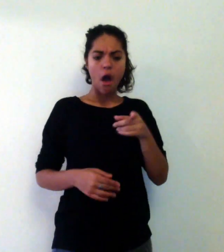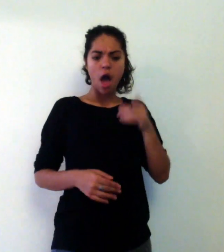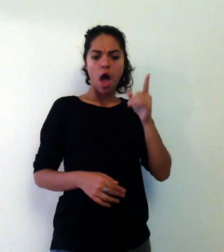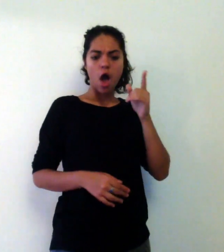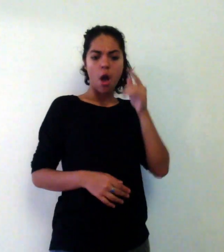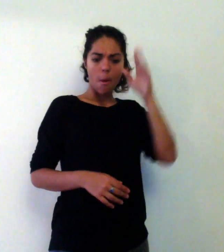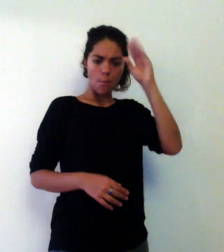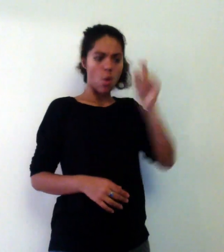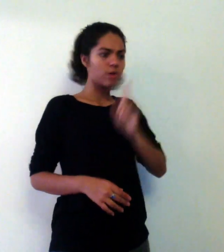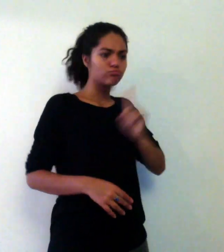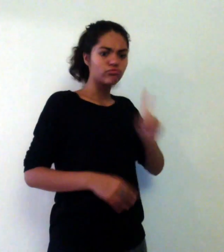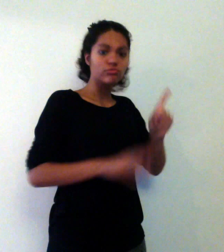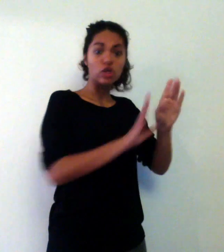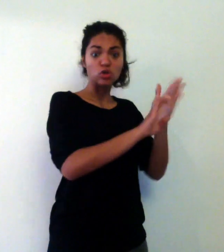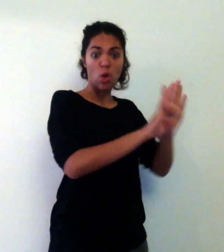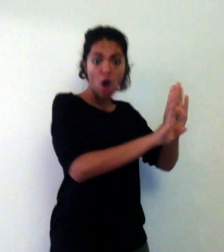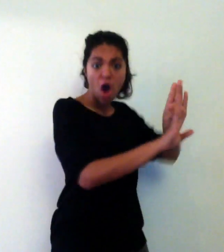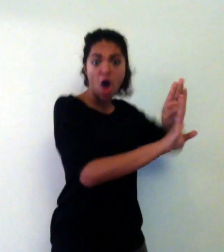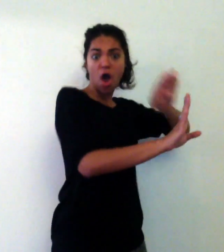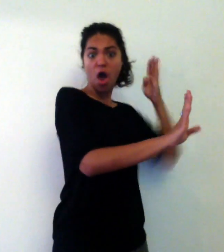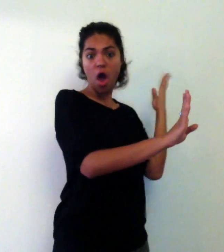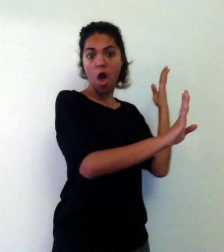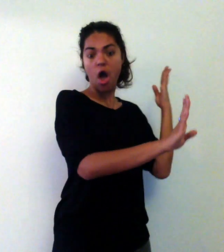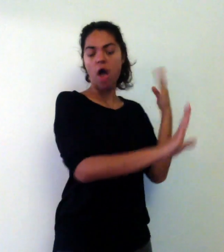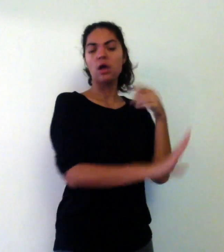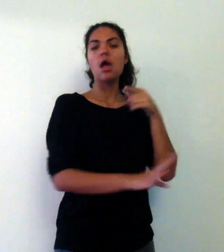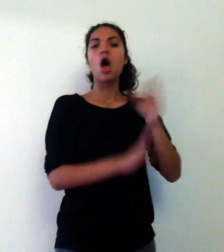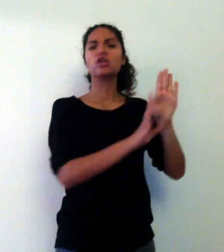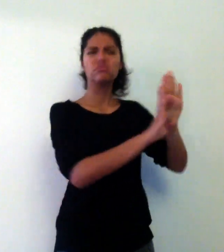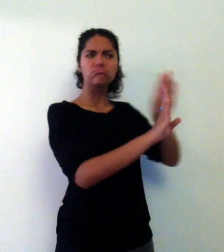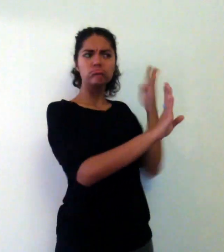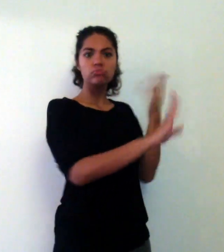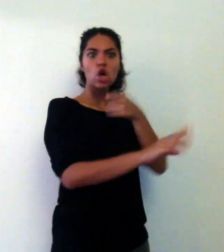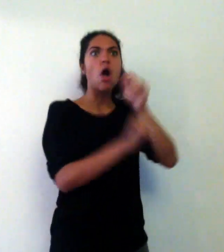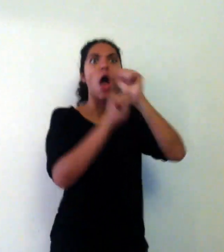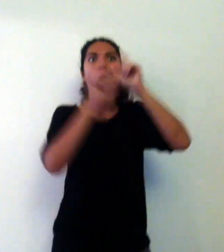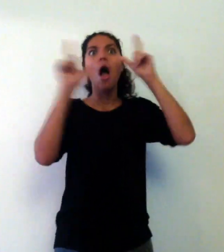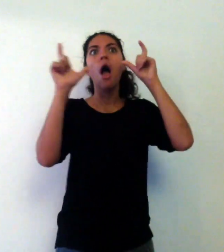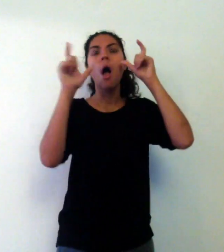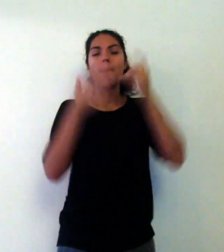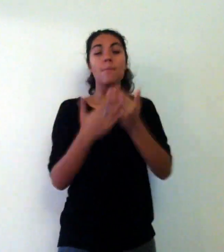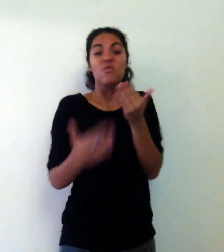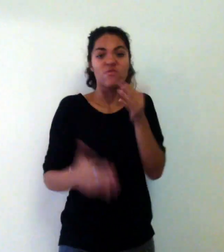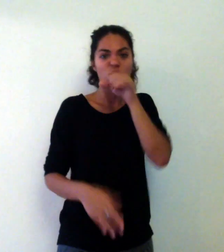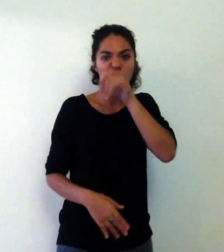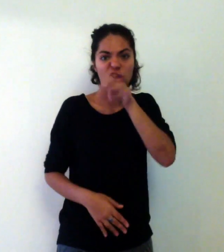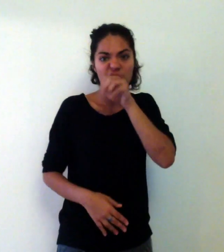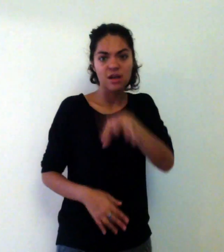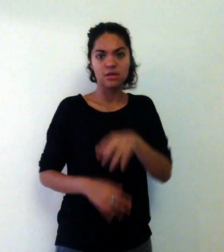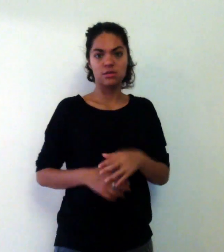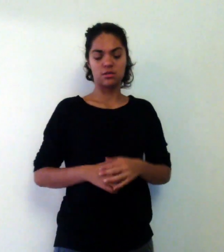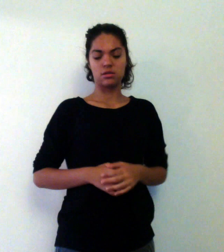eyes had gone wide. Now, for Nimmy, I'm telling her the same story. I said, Nimmy, little Tommy got up, walked up to the door,